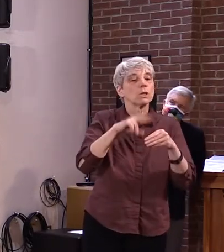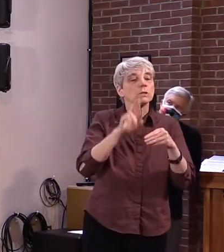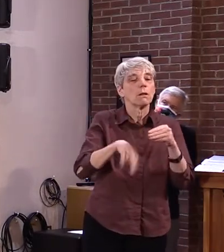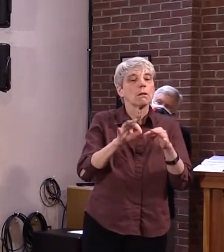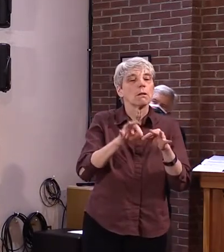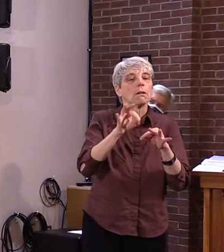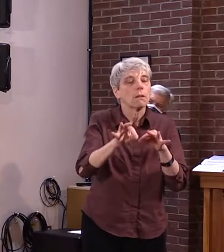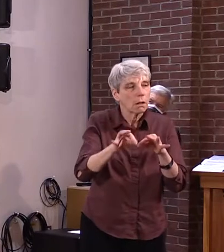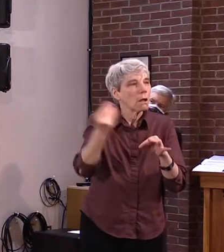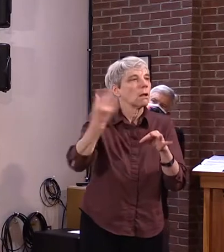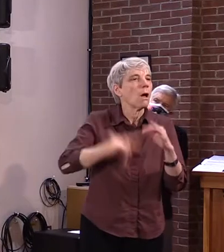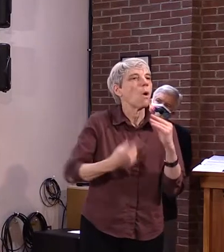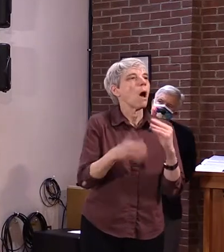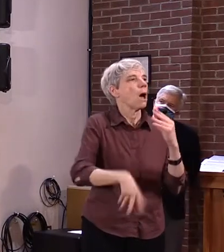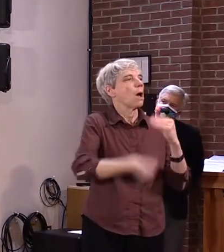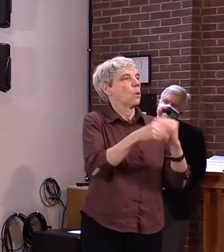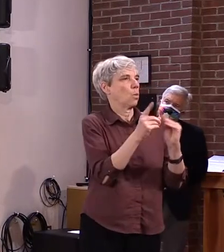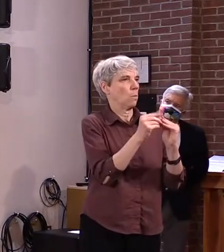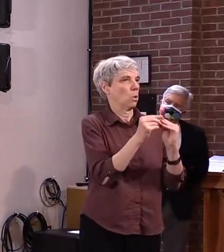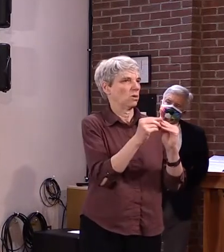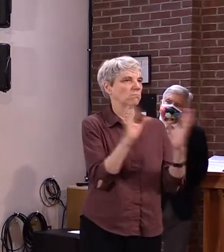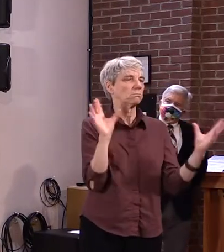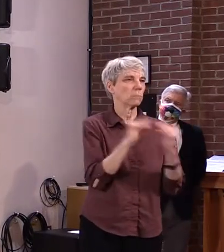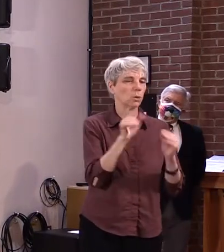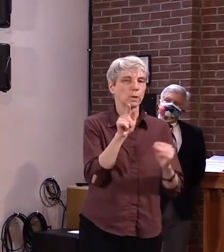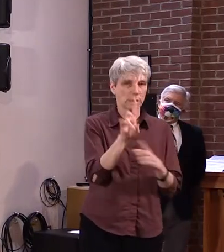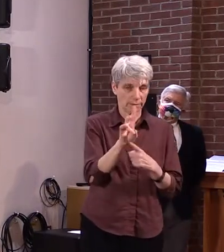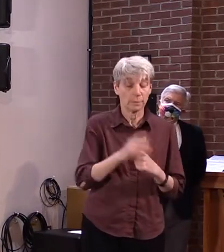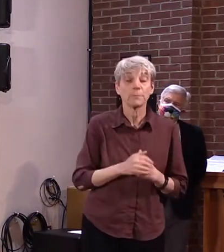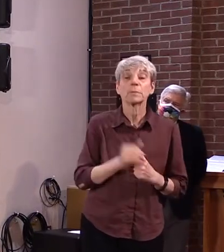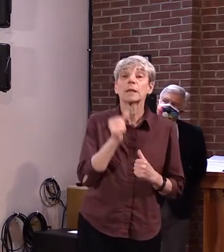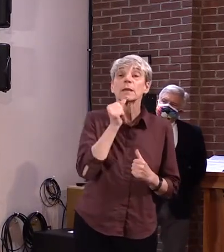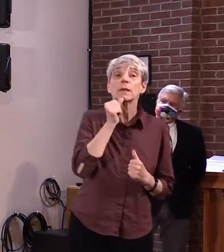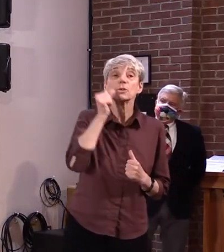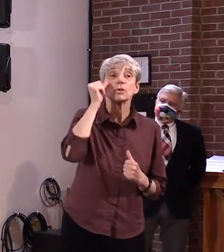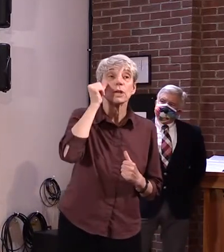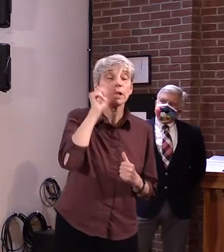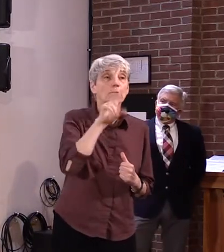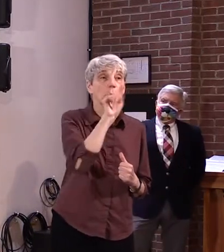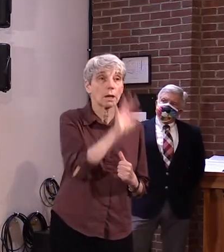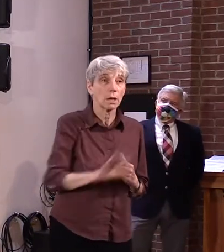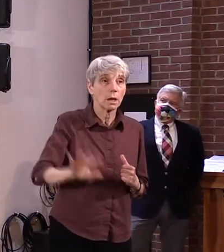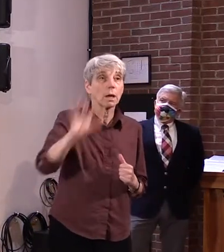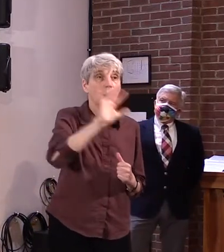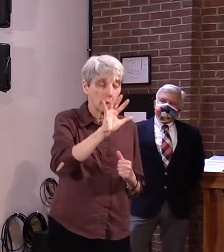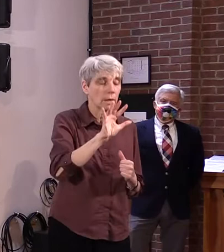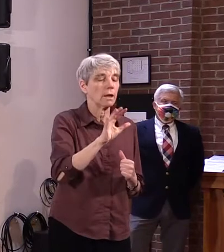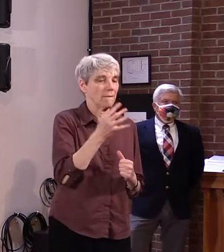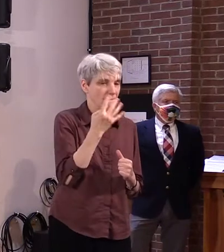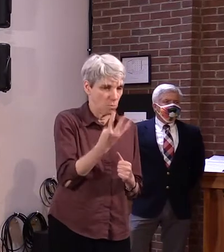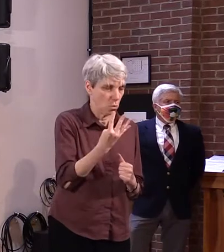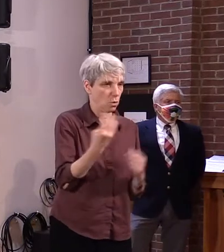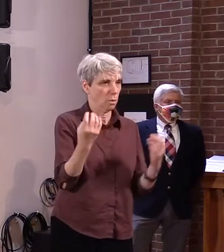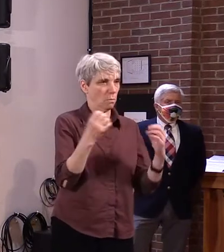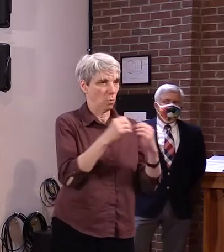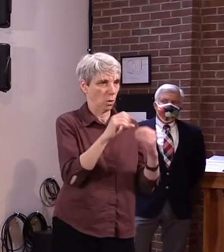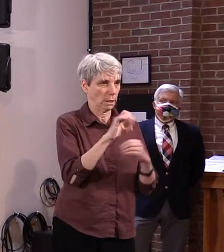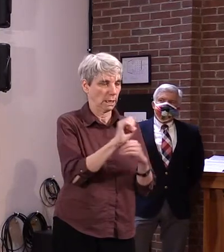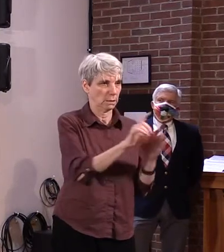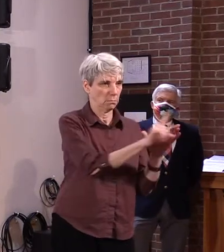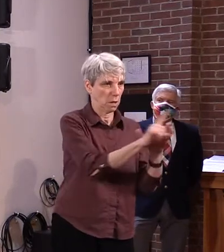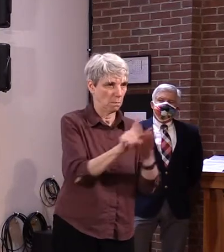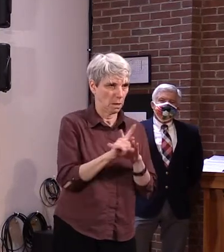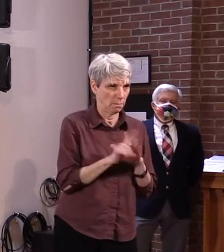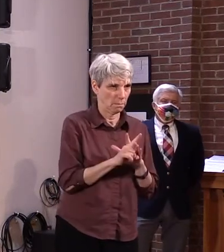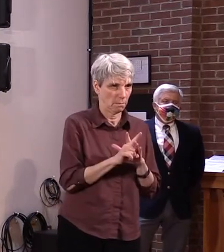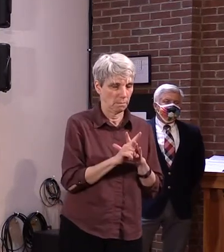I'll also comment that for the entire state yesterday, there were 4 new cases, none of which were